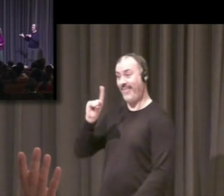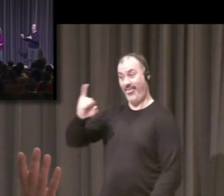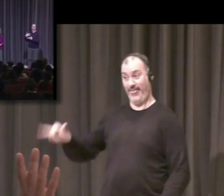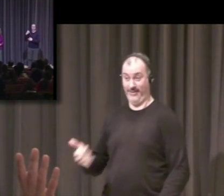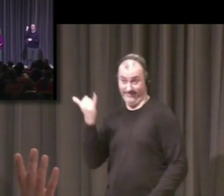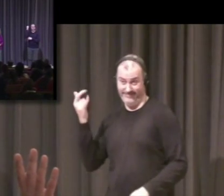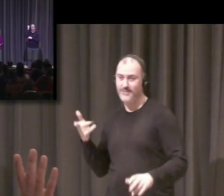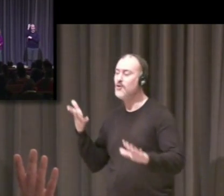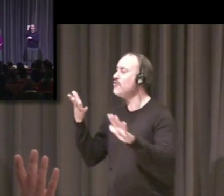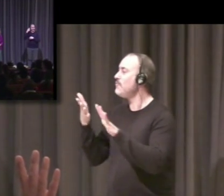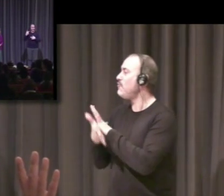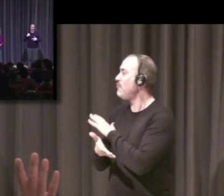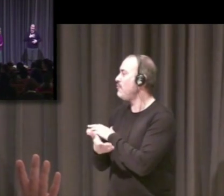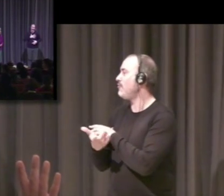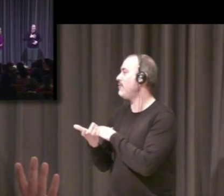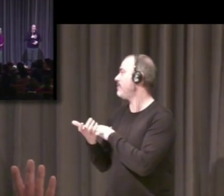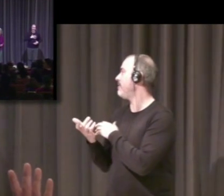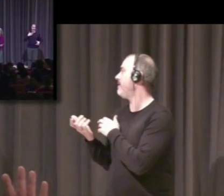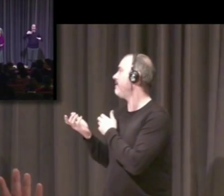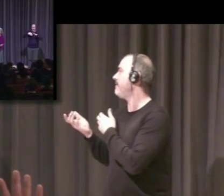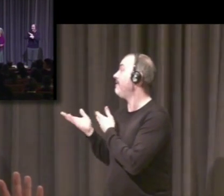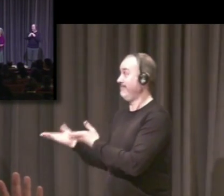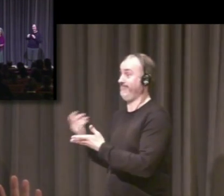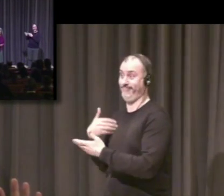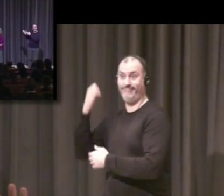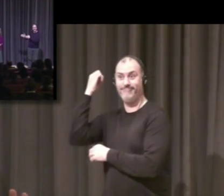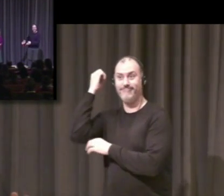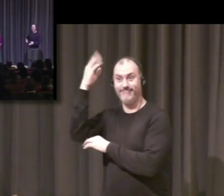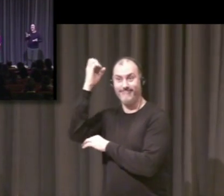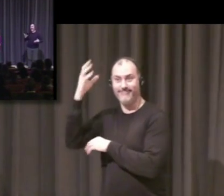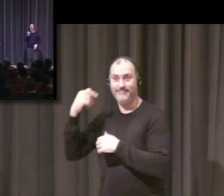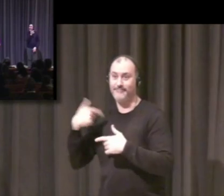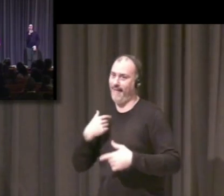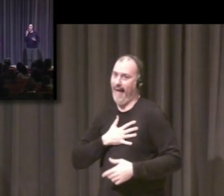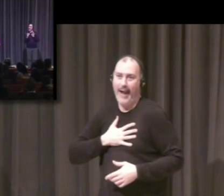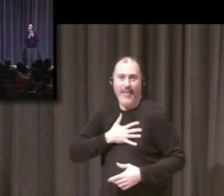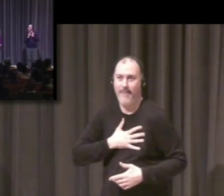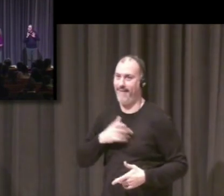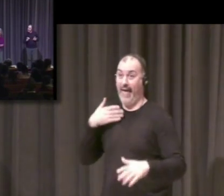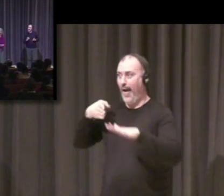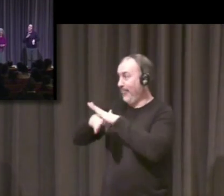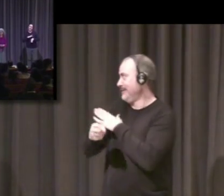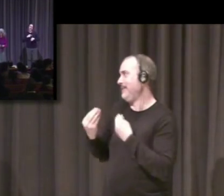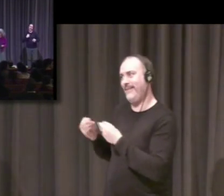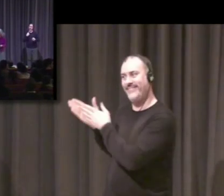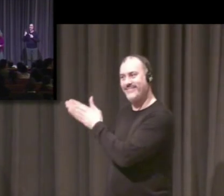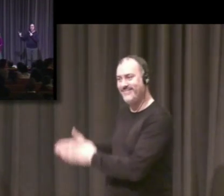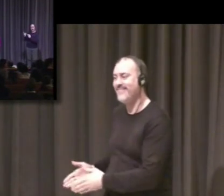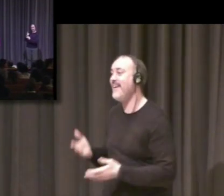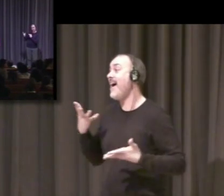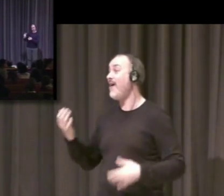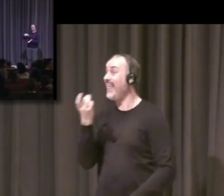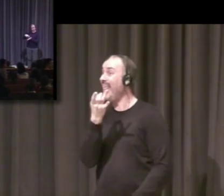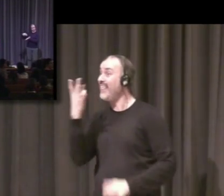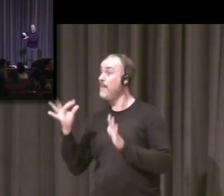talk. Now we have like 50 minutes for comments or questions. So if you're